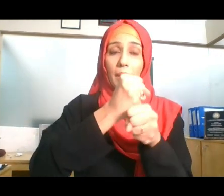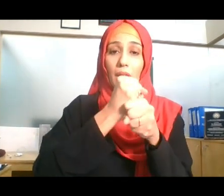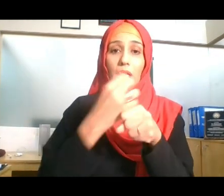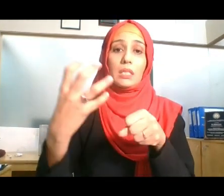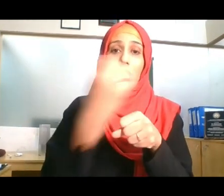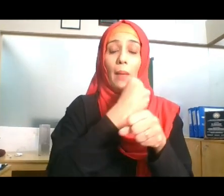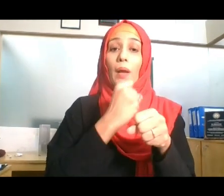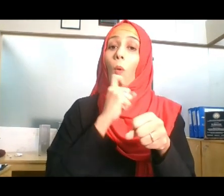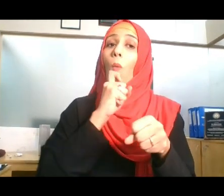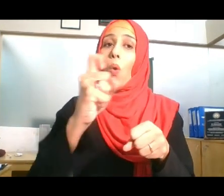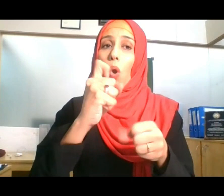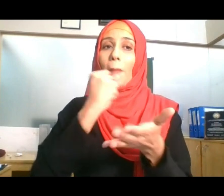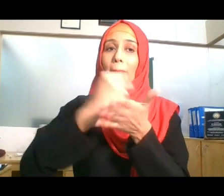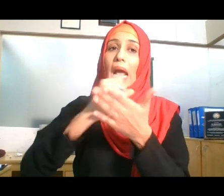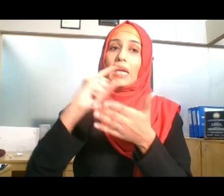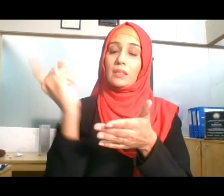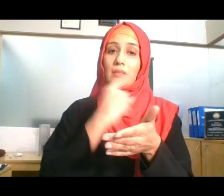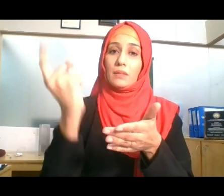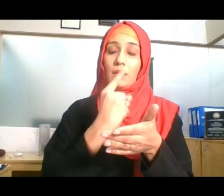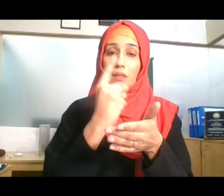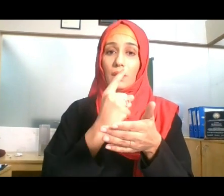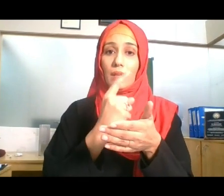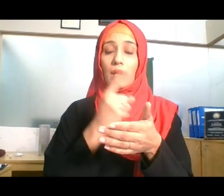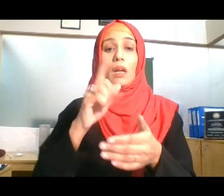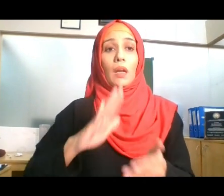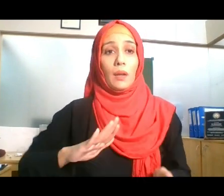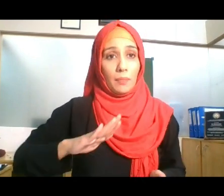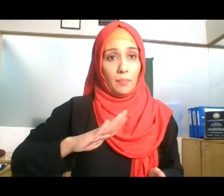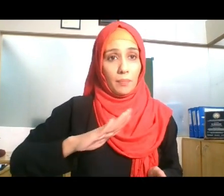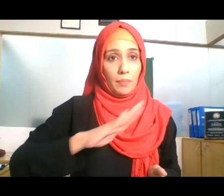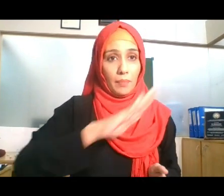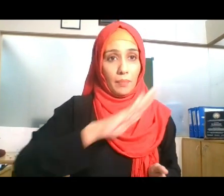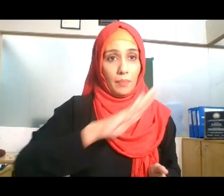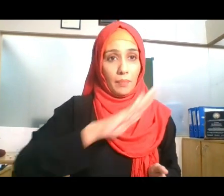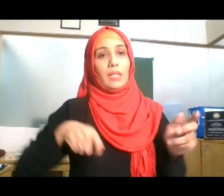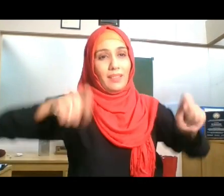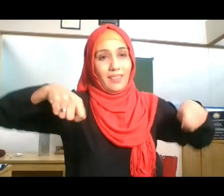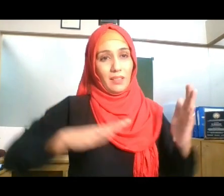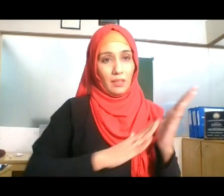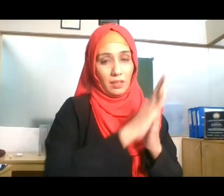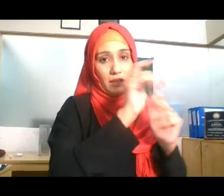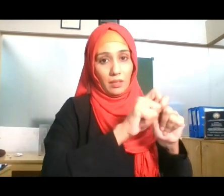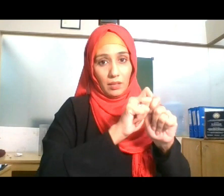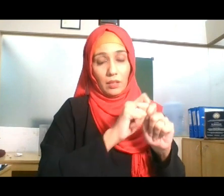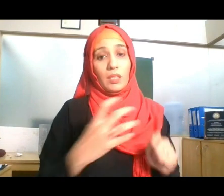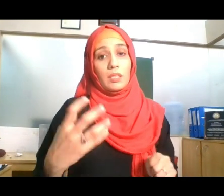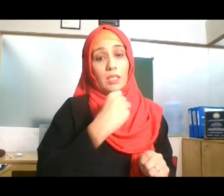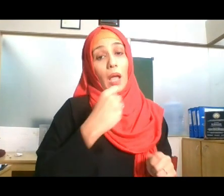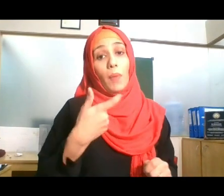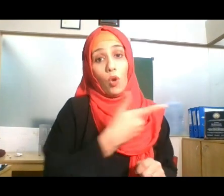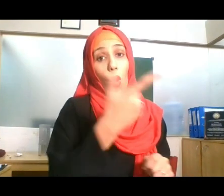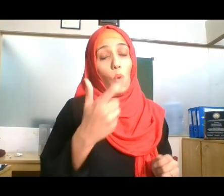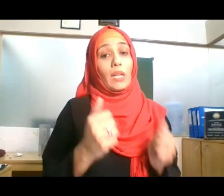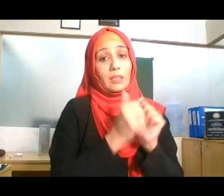banks to ensure availability of ramps in their banks and accessibility of differently abled person